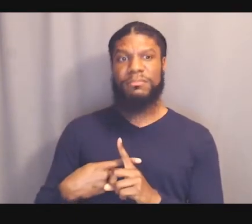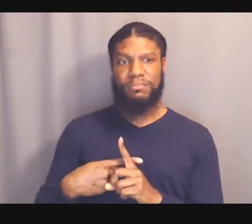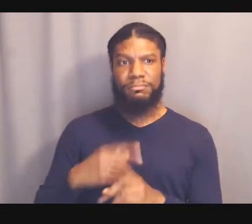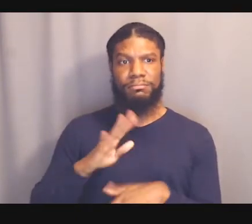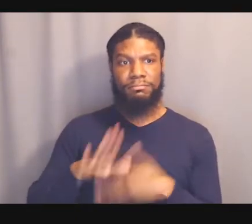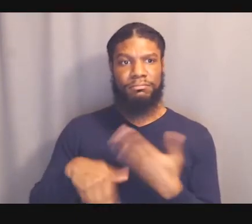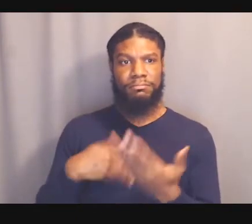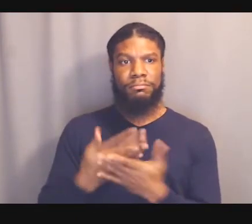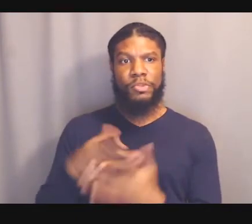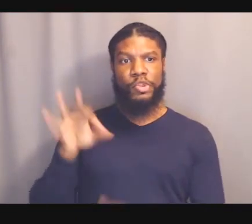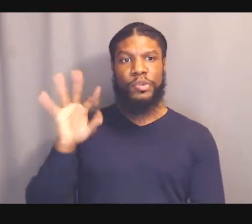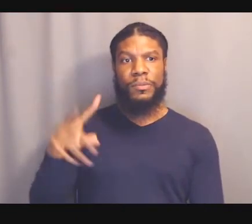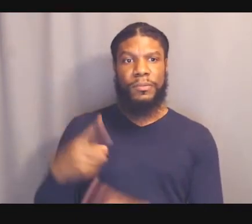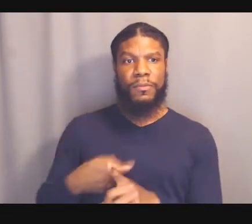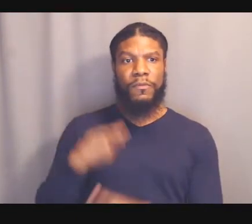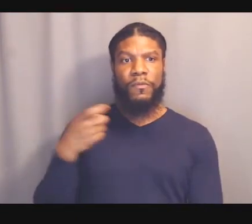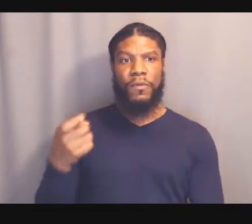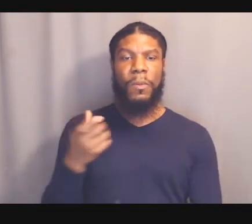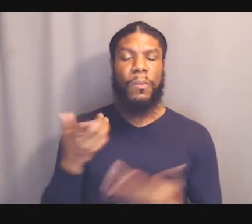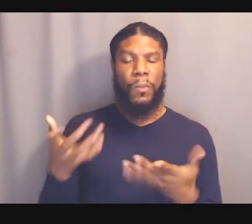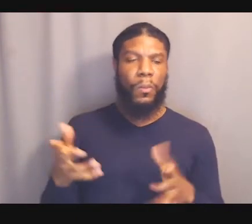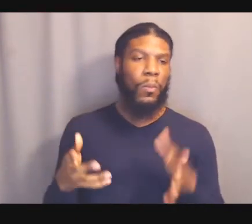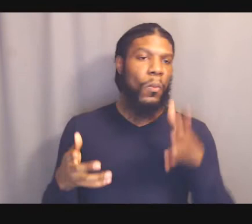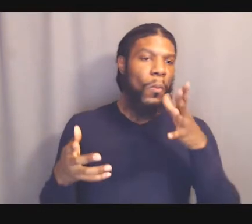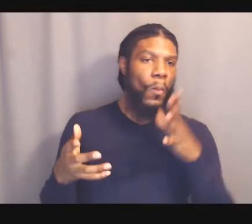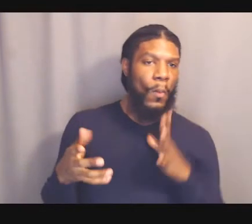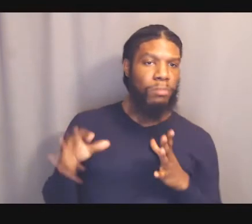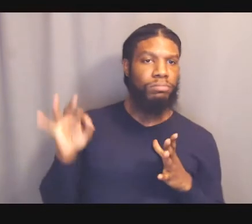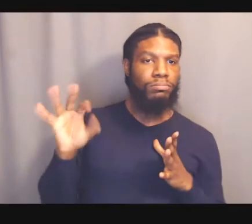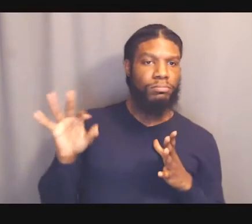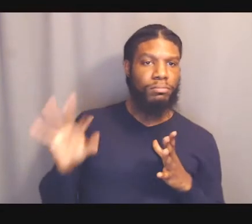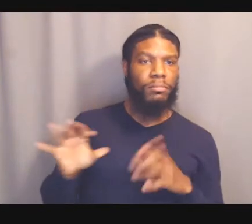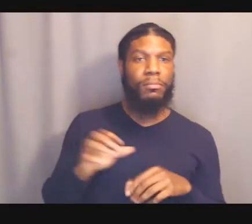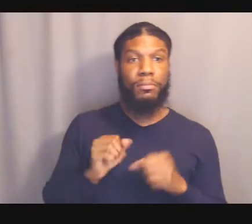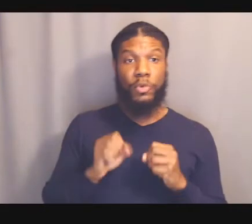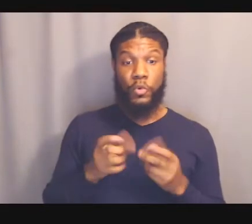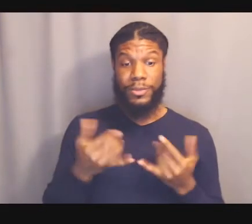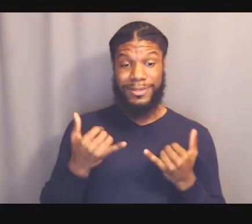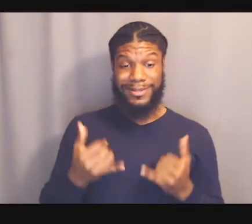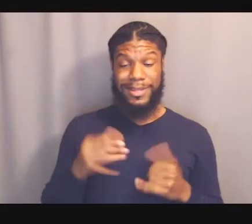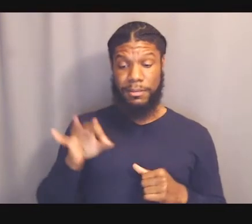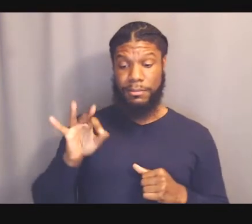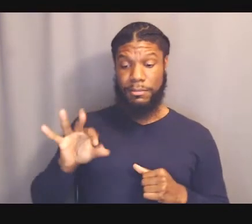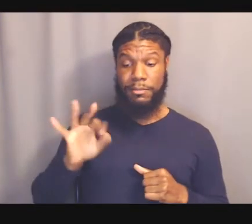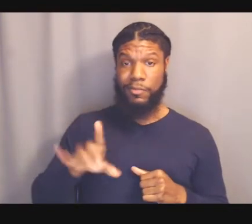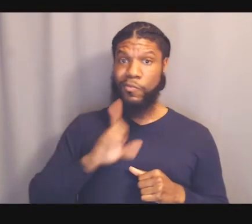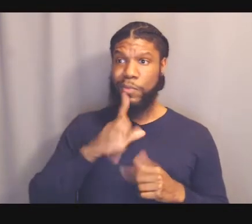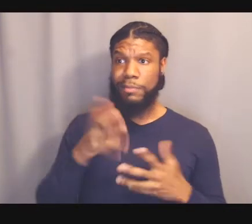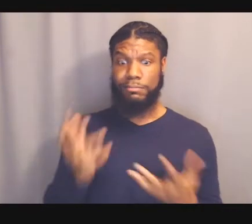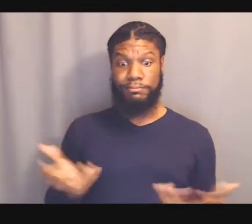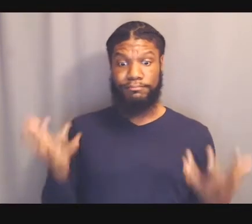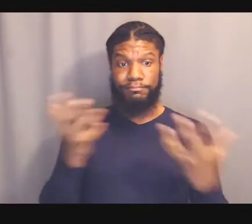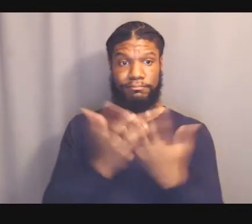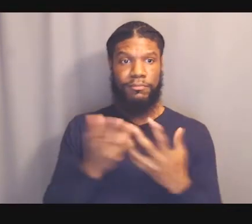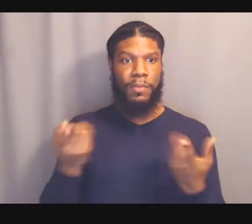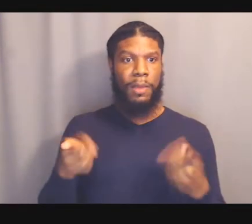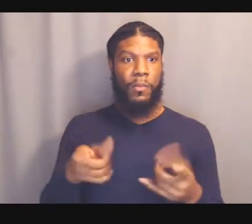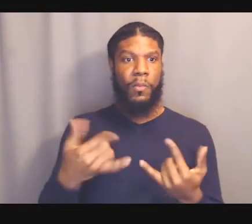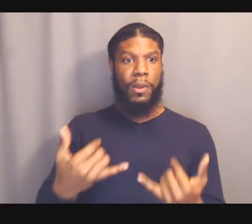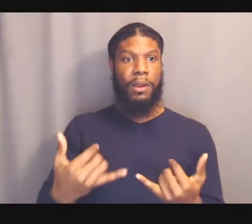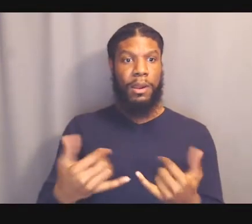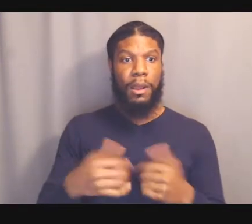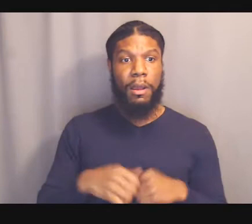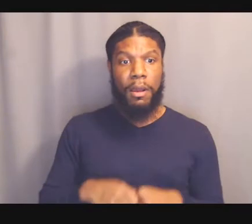So what a befitting scripture for today. So right where you are, just open up your Bibles to the scripture that Dr. Tammy